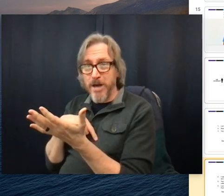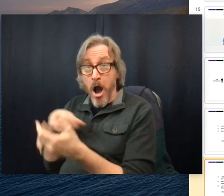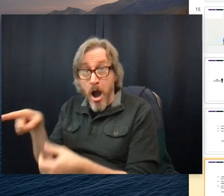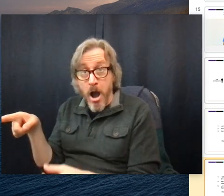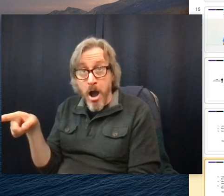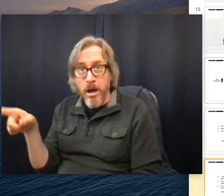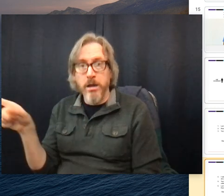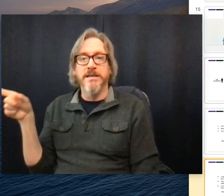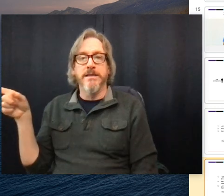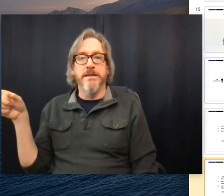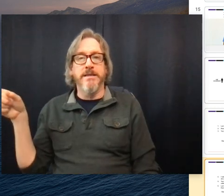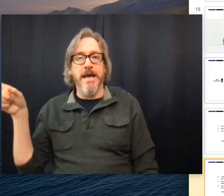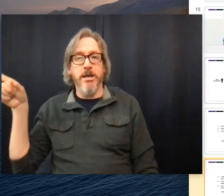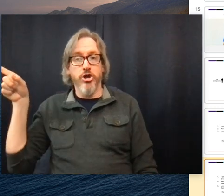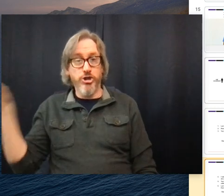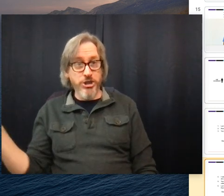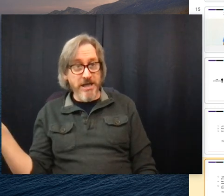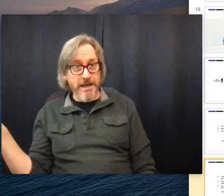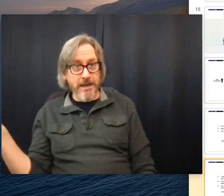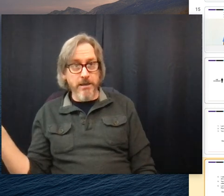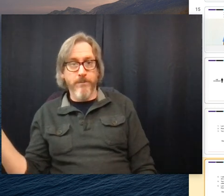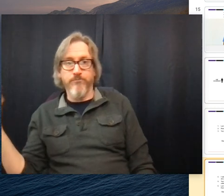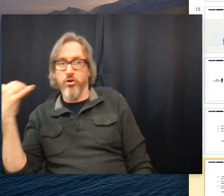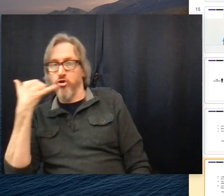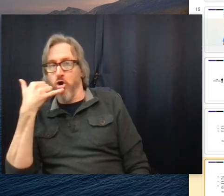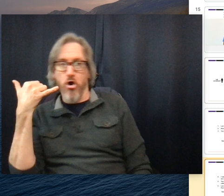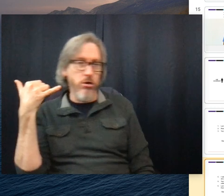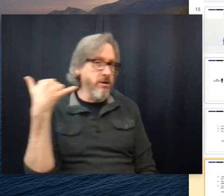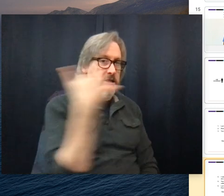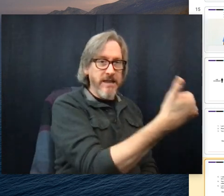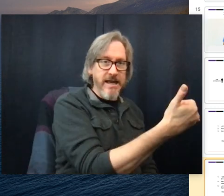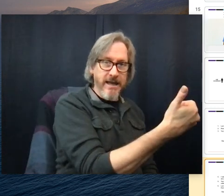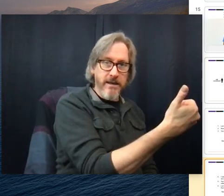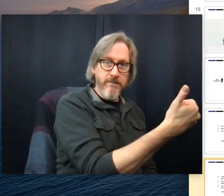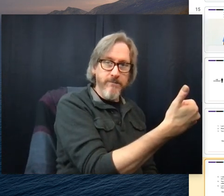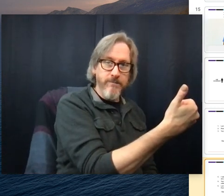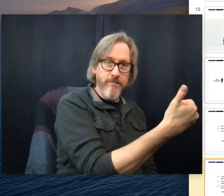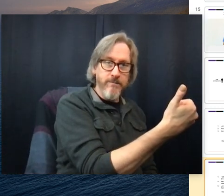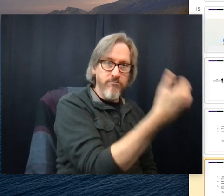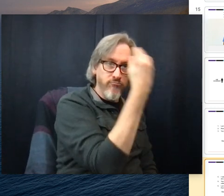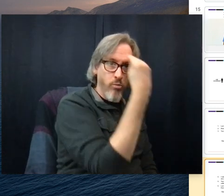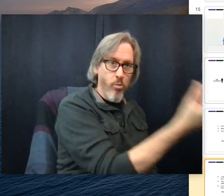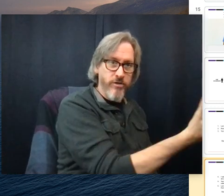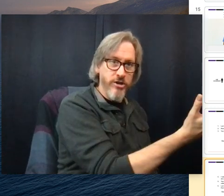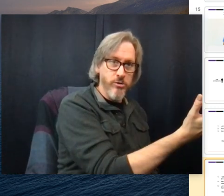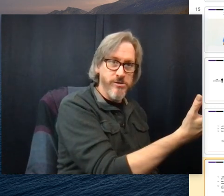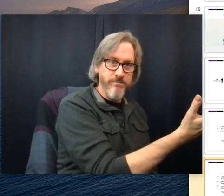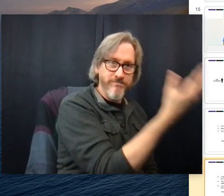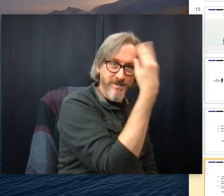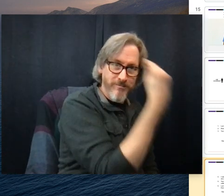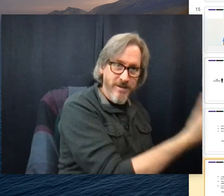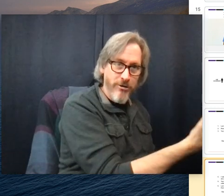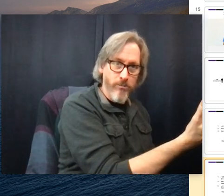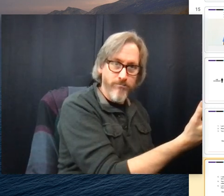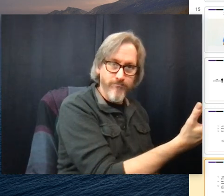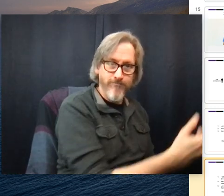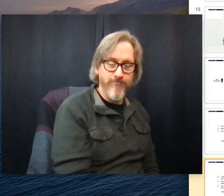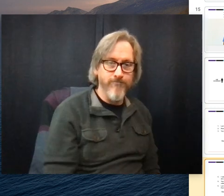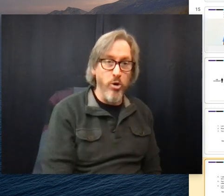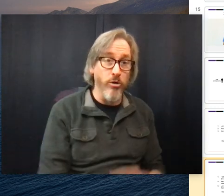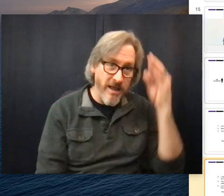canceled. Then she called Lee with the news. Let her